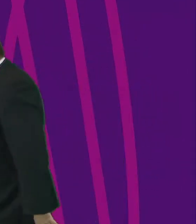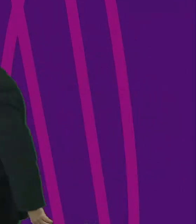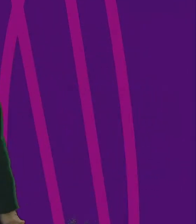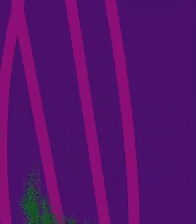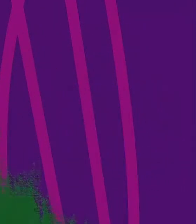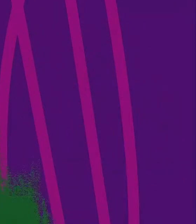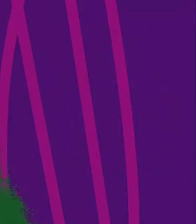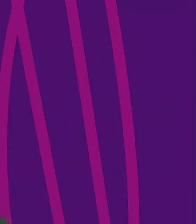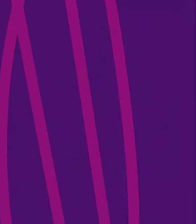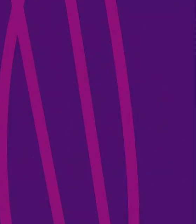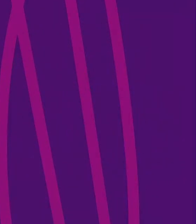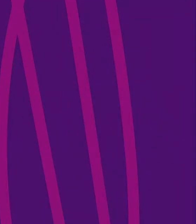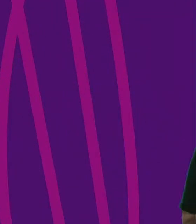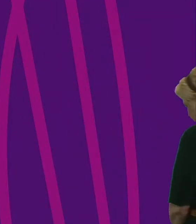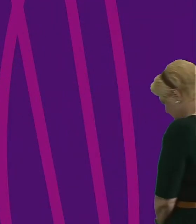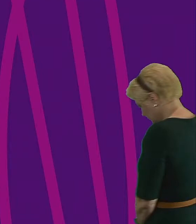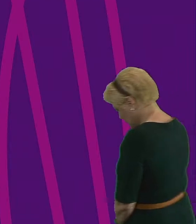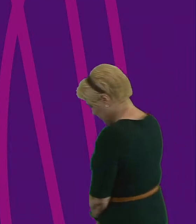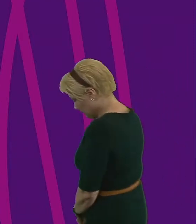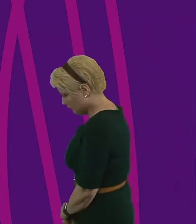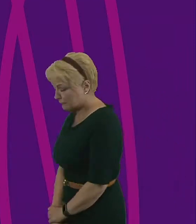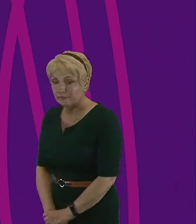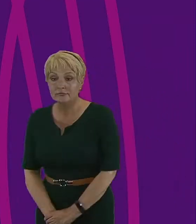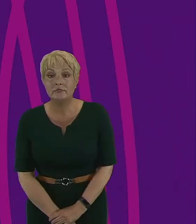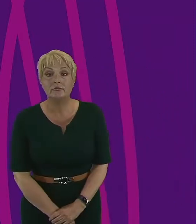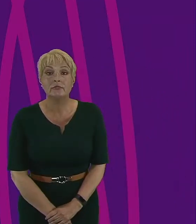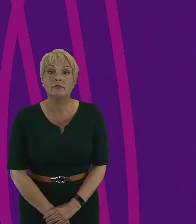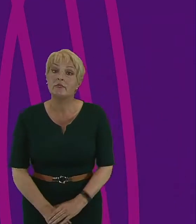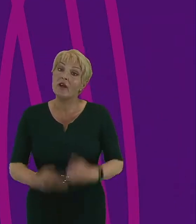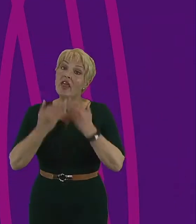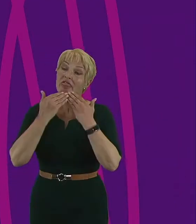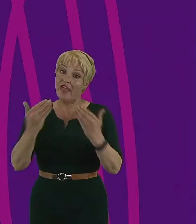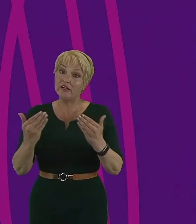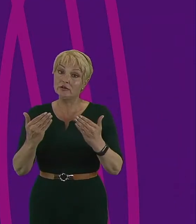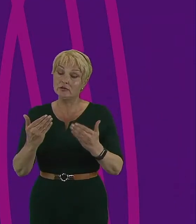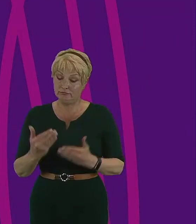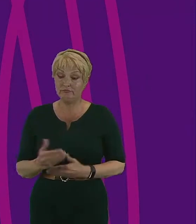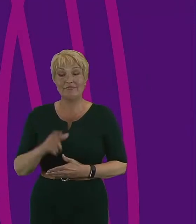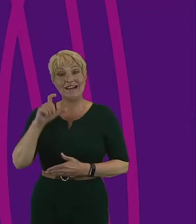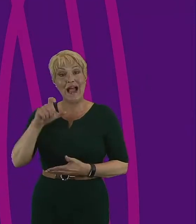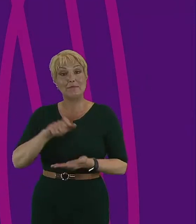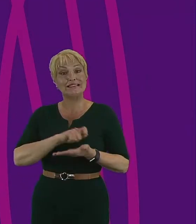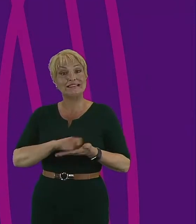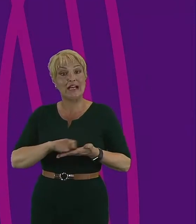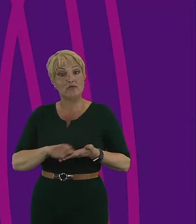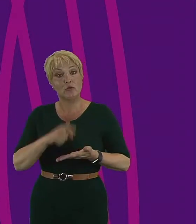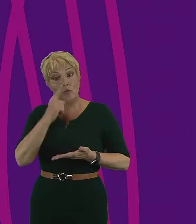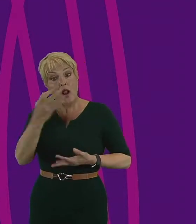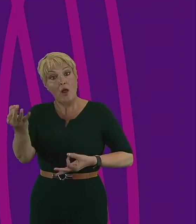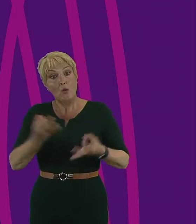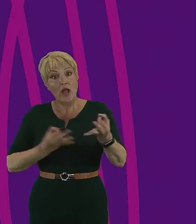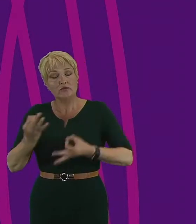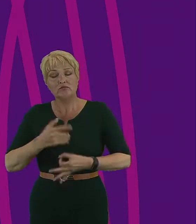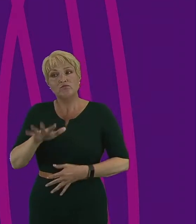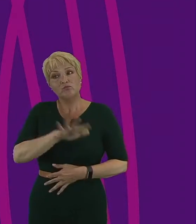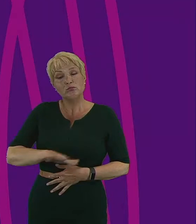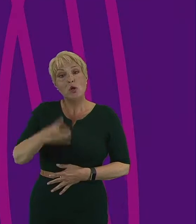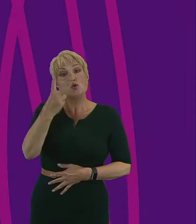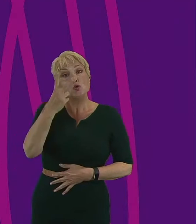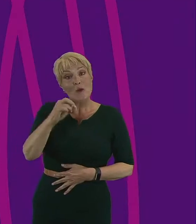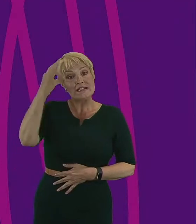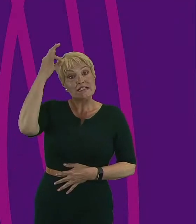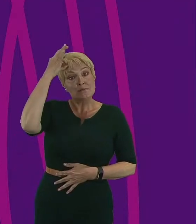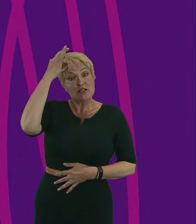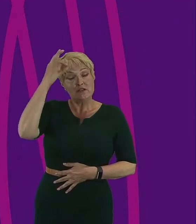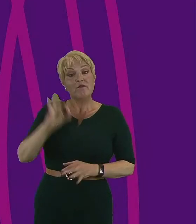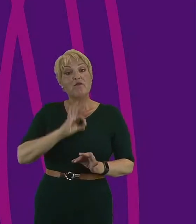Thank you very much. The Cabinet Secretary will now take questions on the issues raised in his statement. I intend to allow around 20 minutes for questions, after